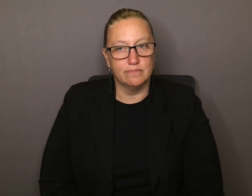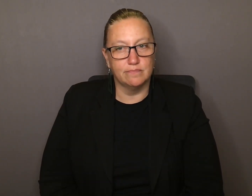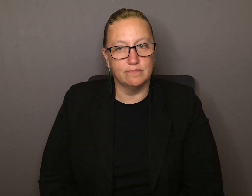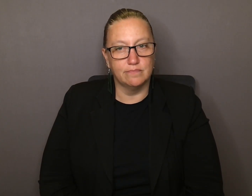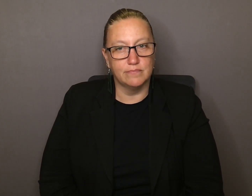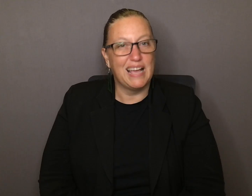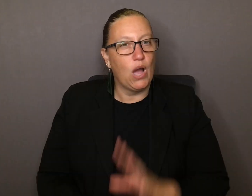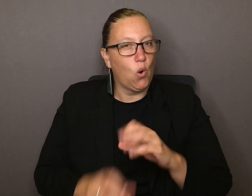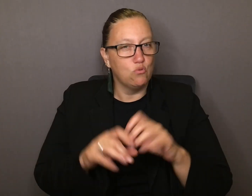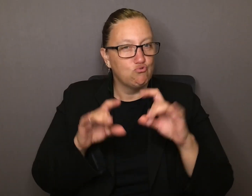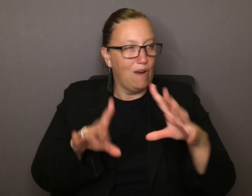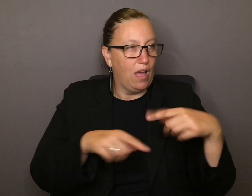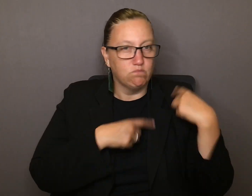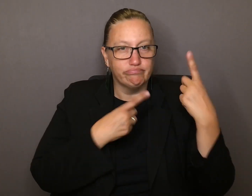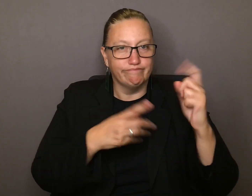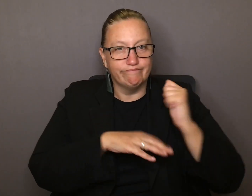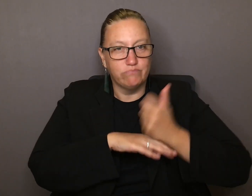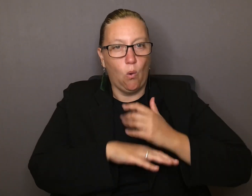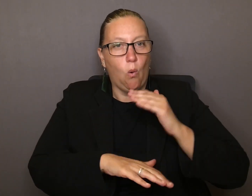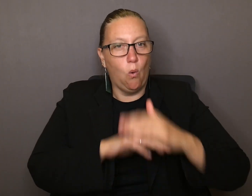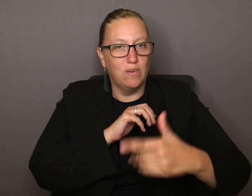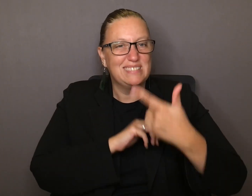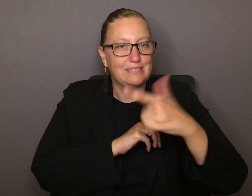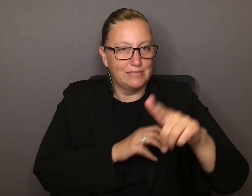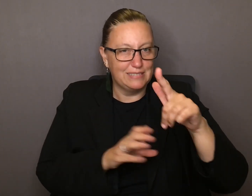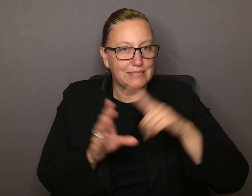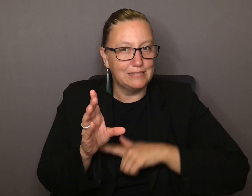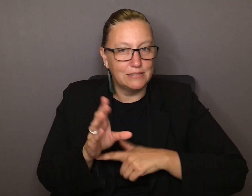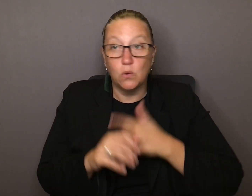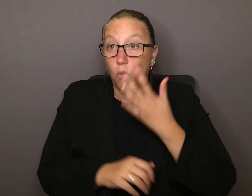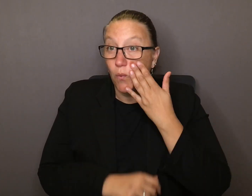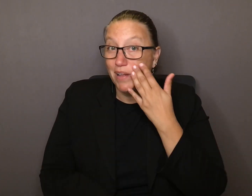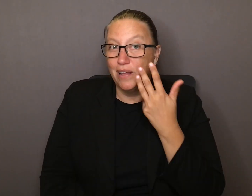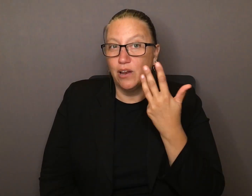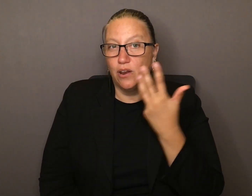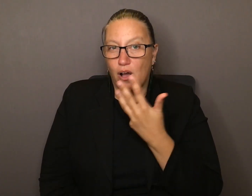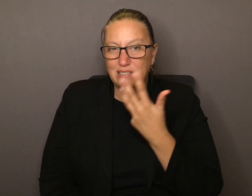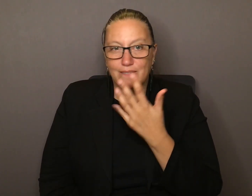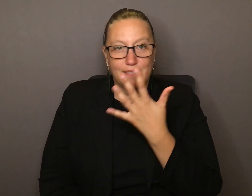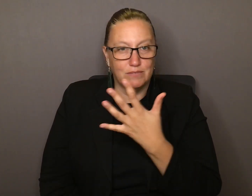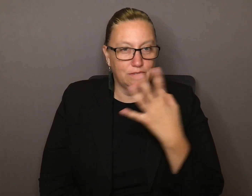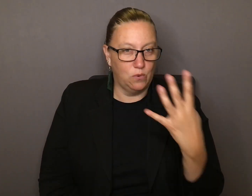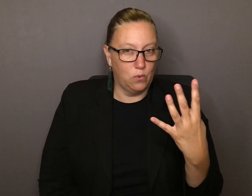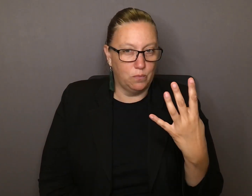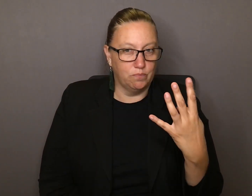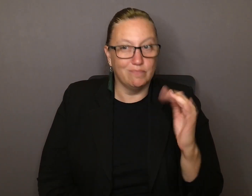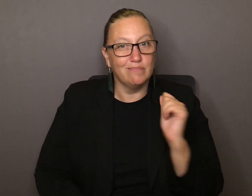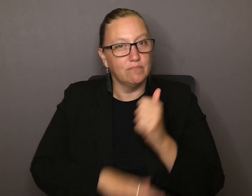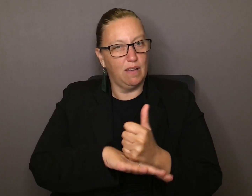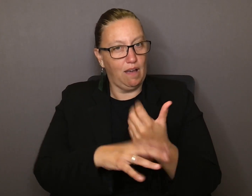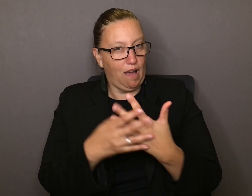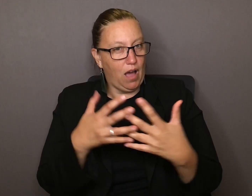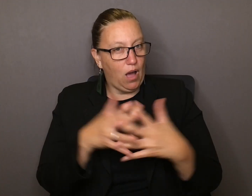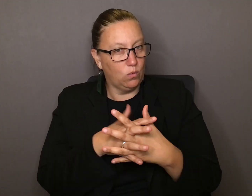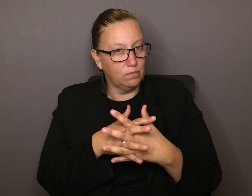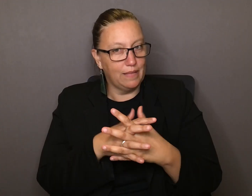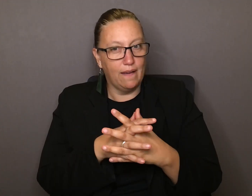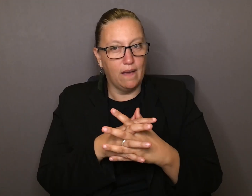70 years. Since 1954. We were started by families of people